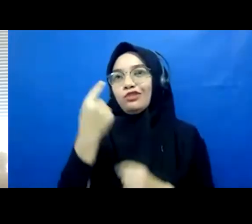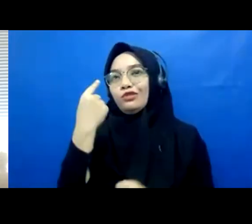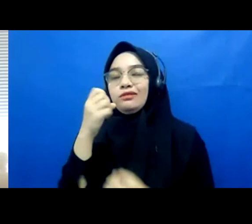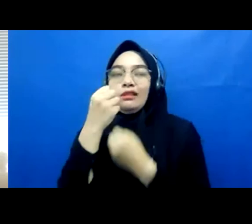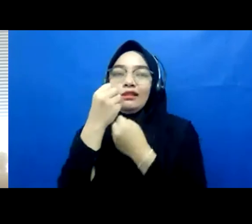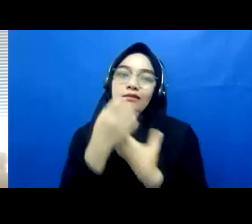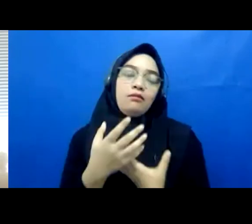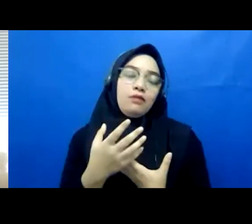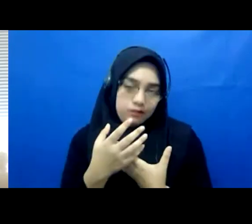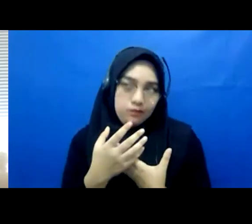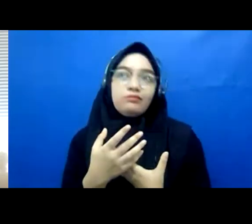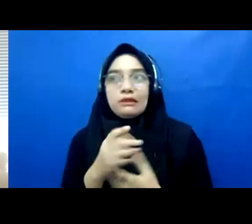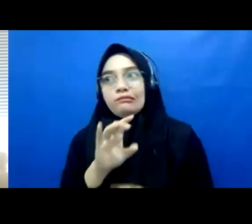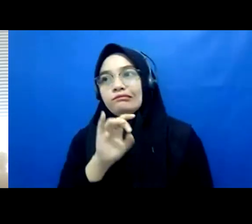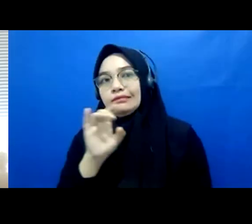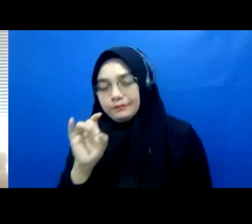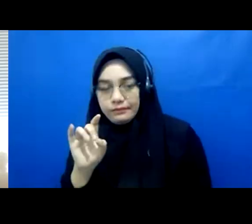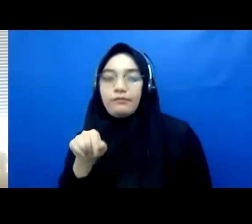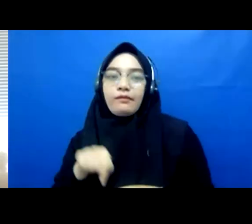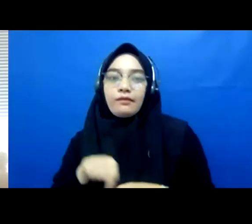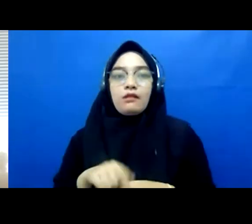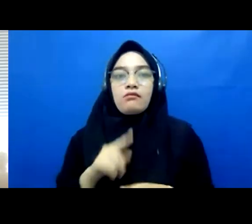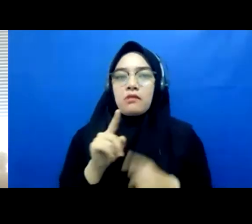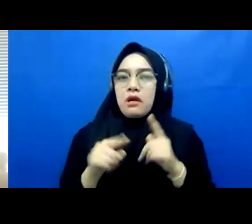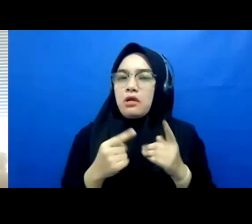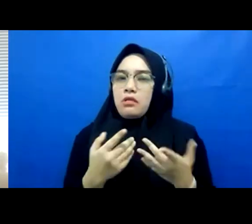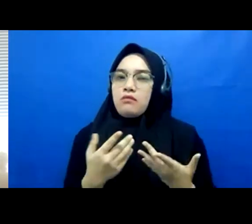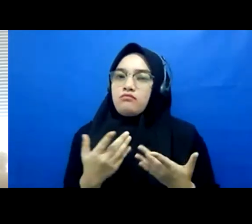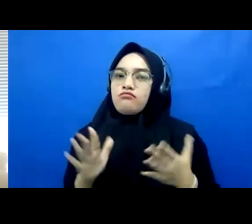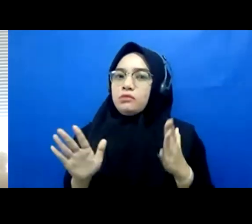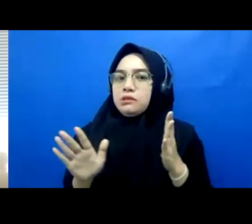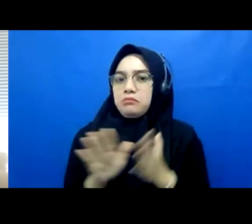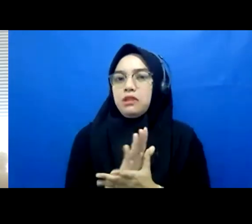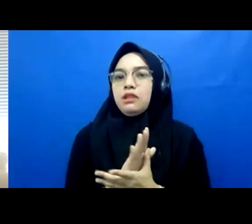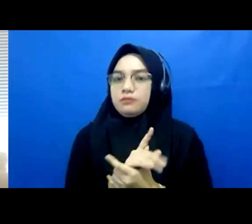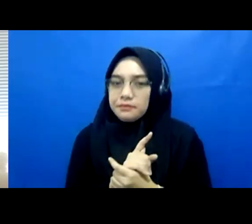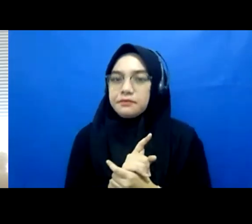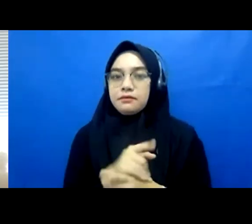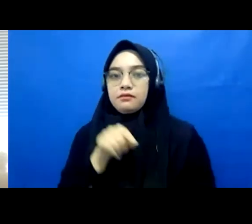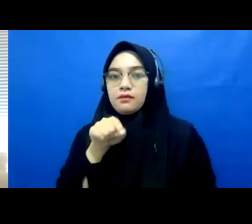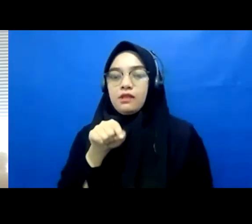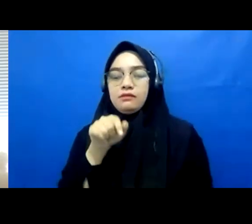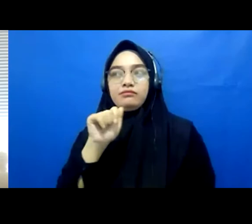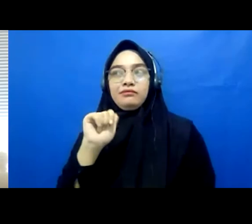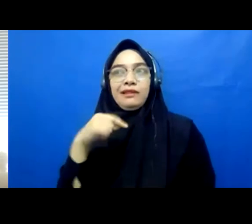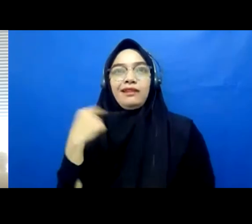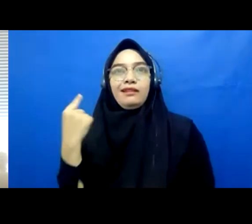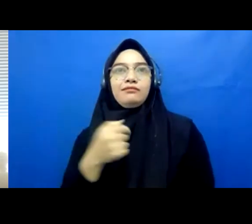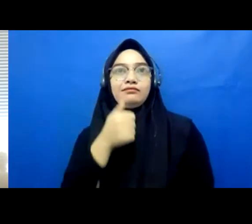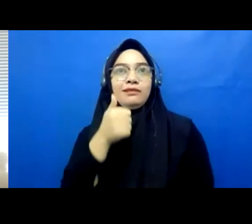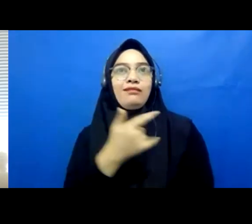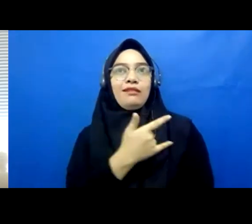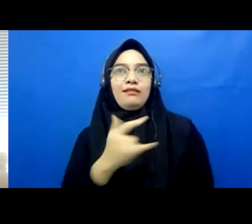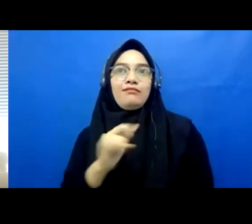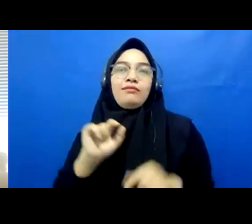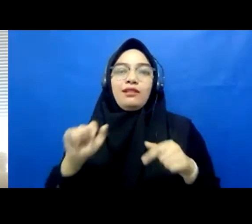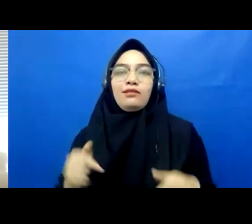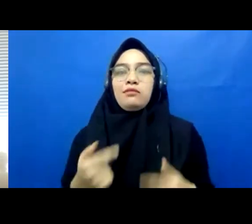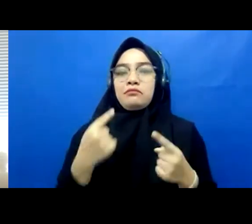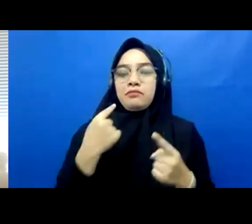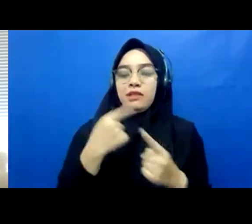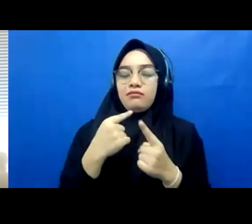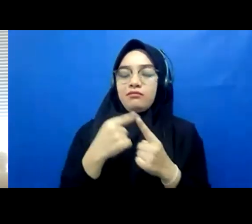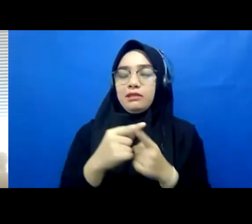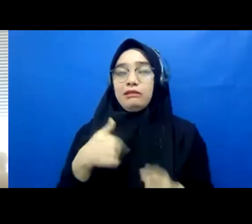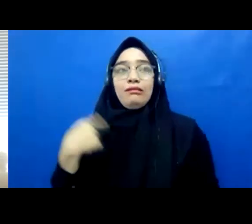Opportunities, always we always like believing in positive and the can-do attitude. We always we hope that